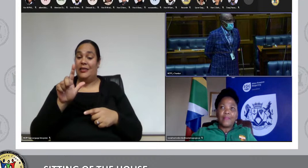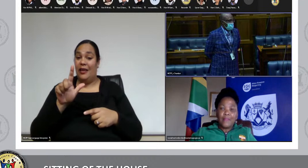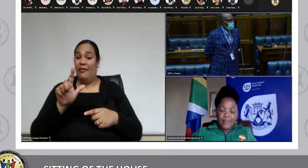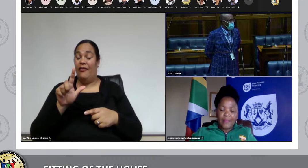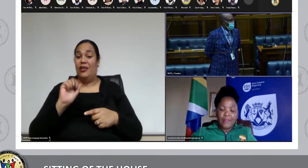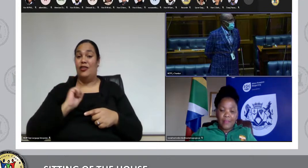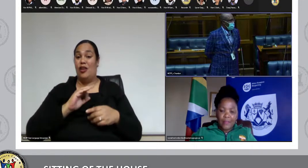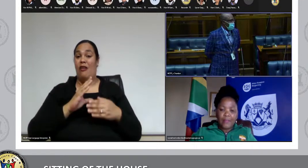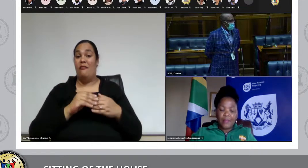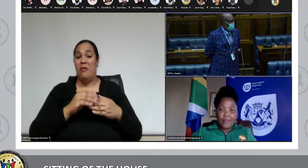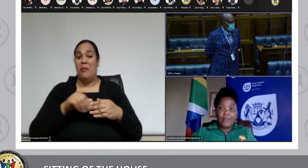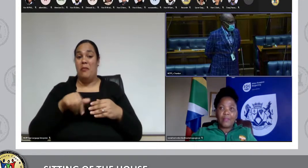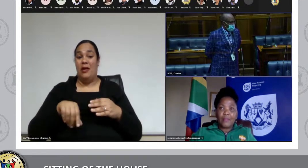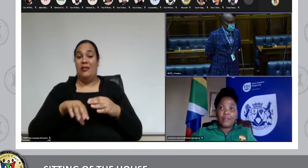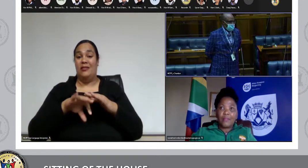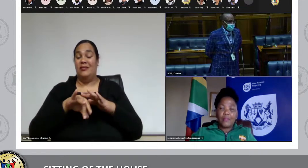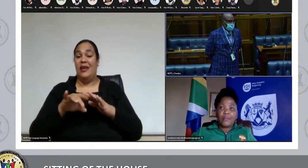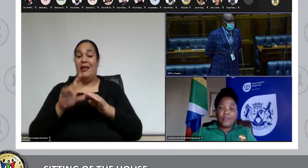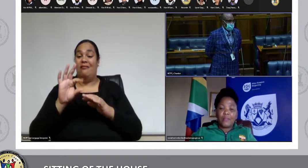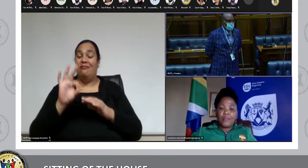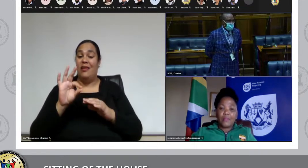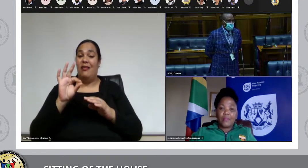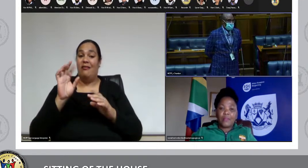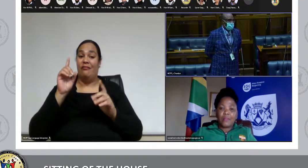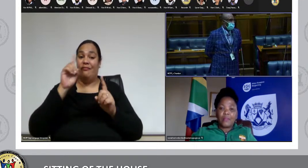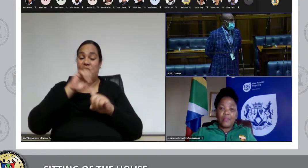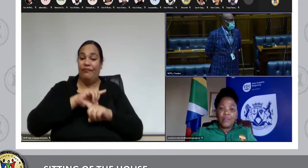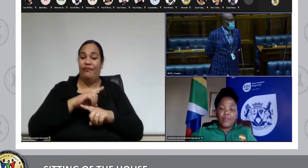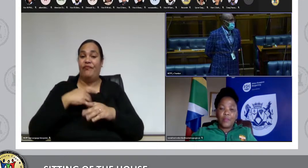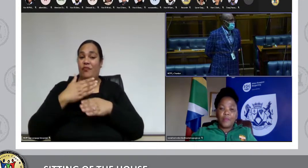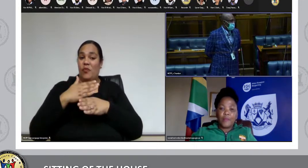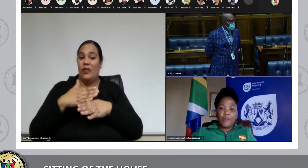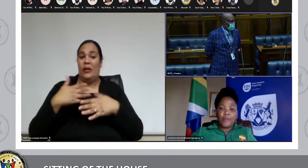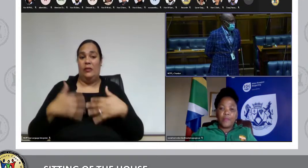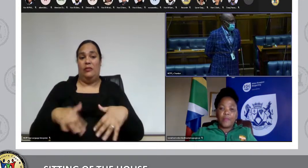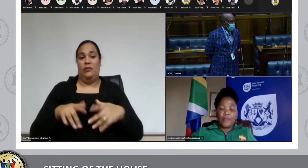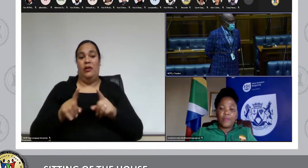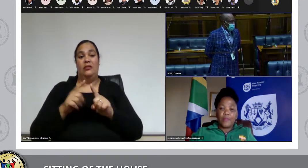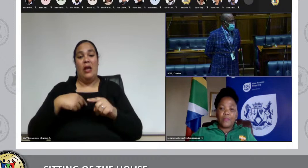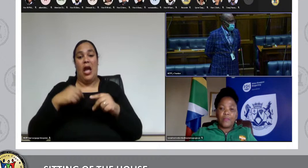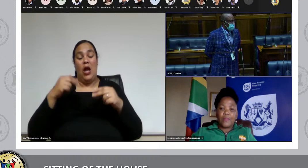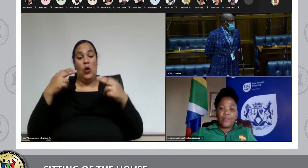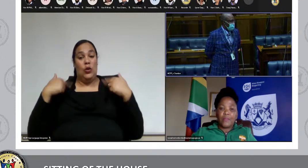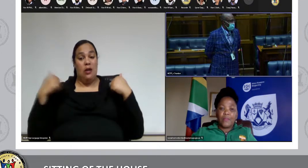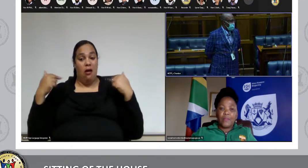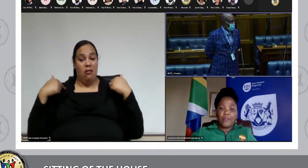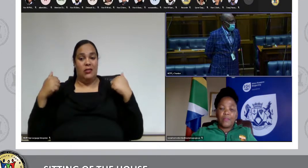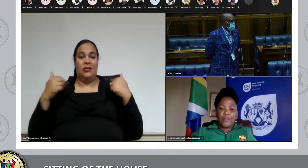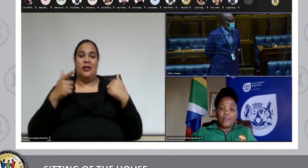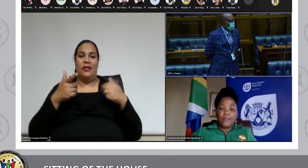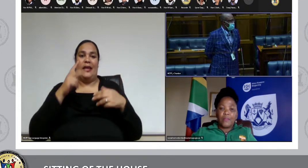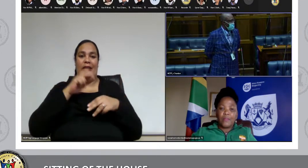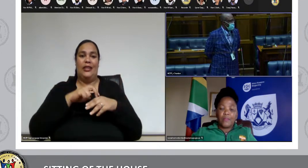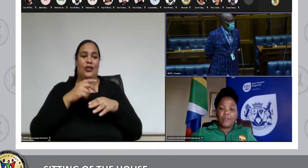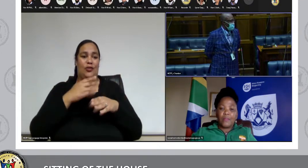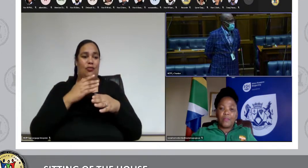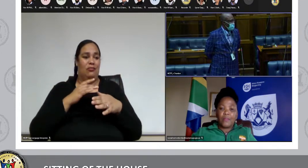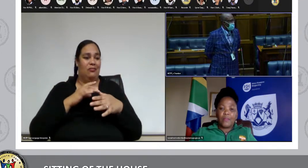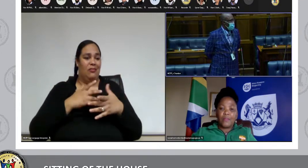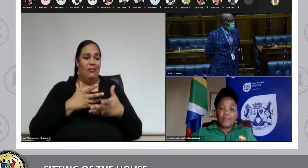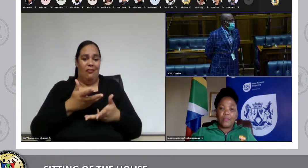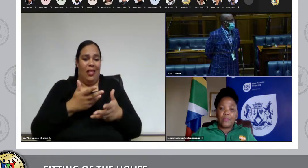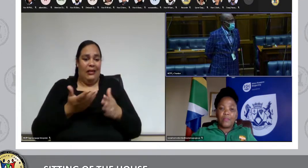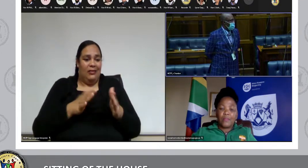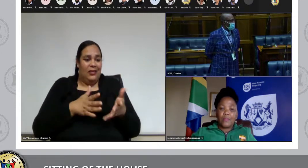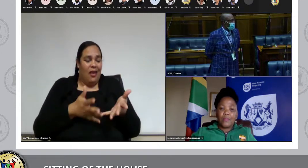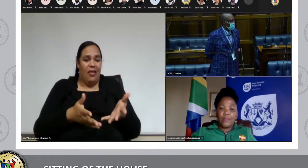province work day and night during this very difficult period, particularly our nurses when they have to deal with death, and we